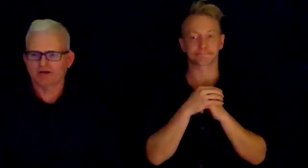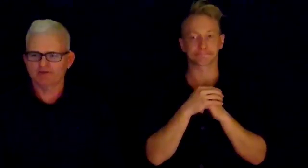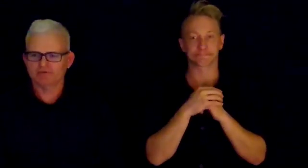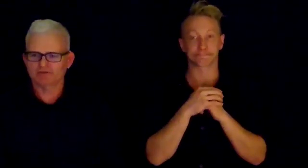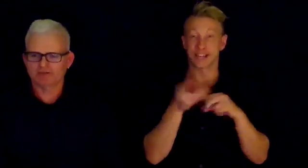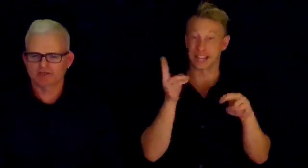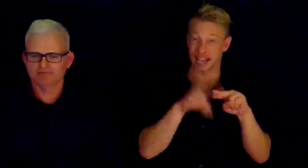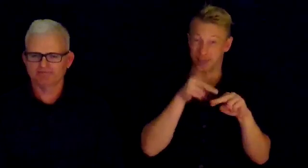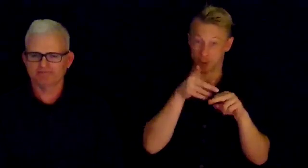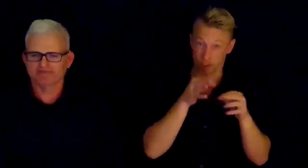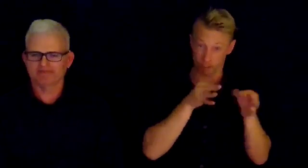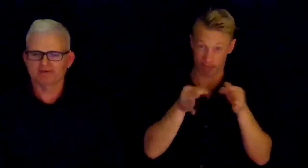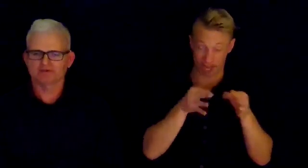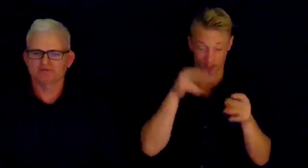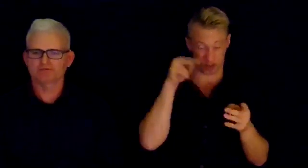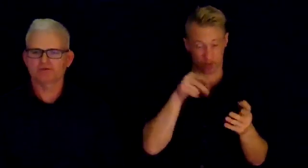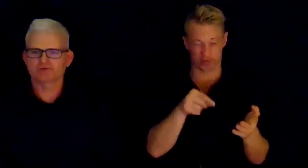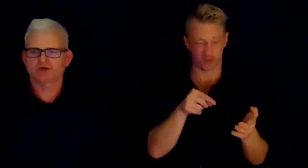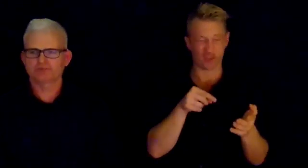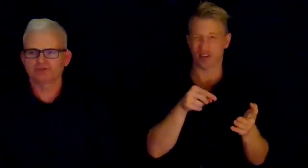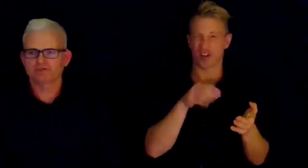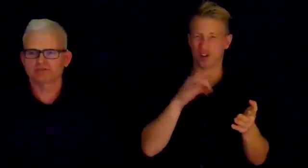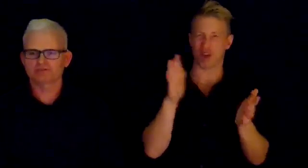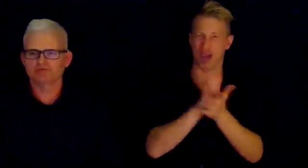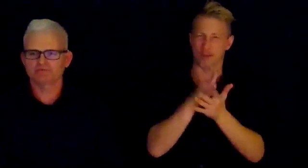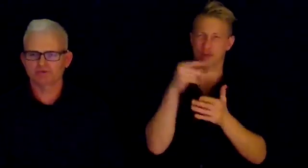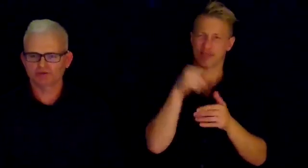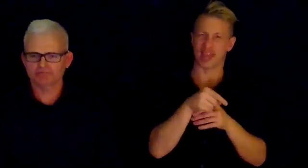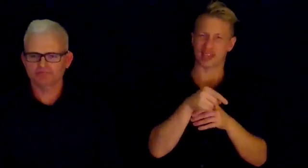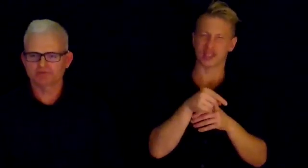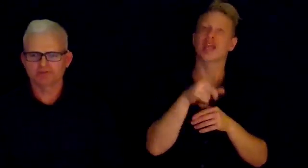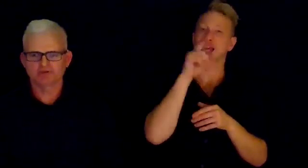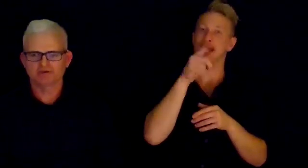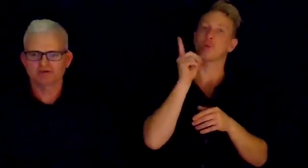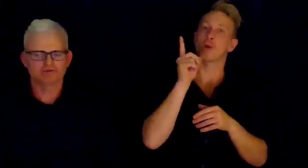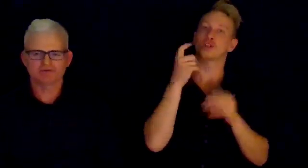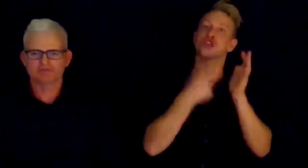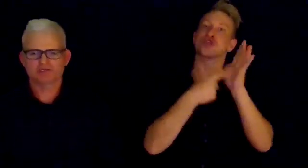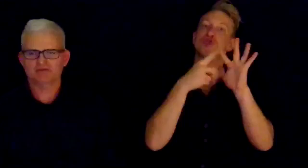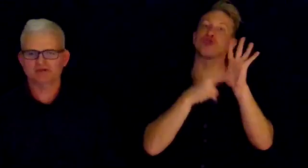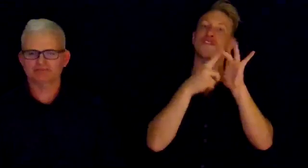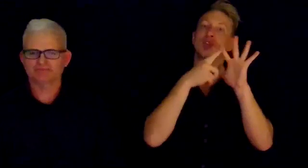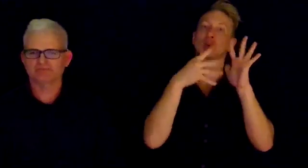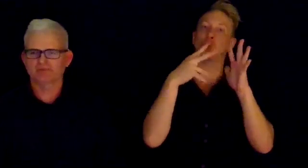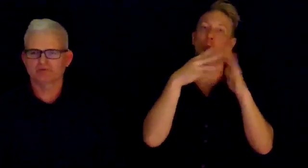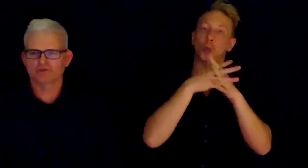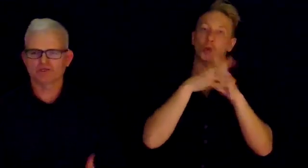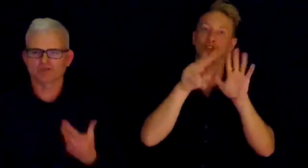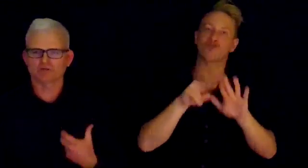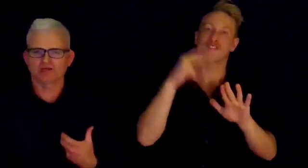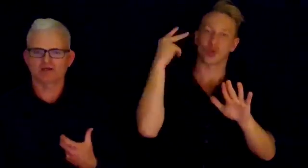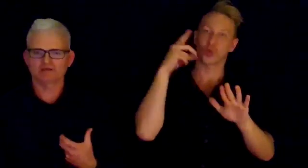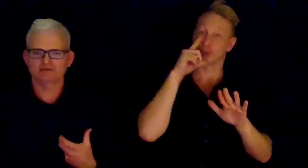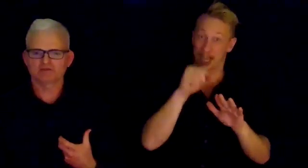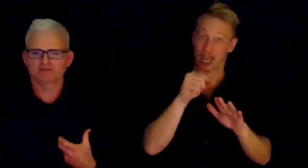if you're not happy with your plan, there's also opportunity to review. It doesn't mean that when